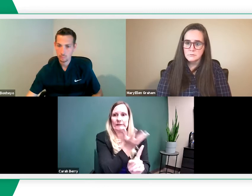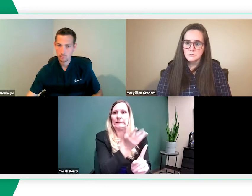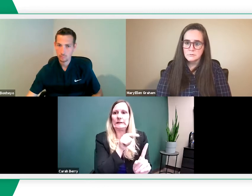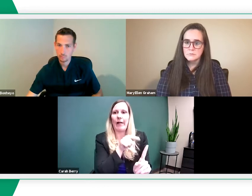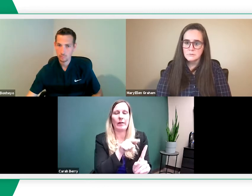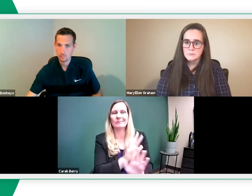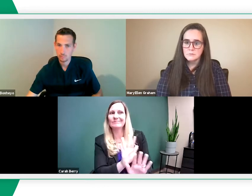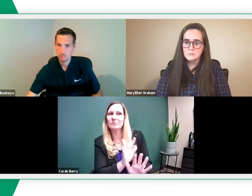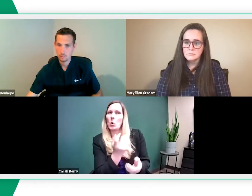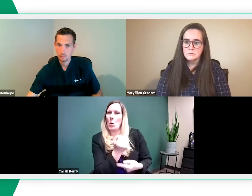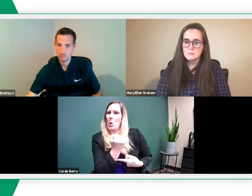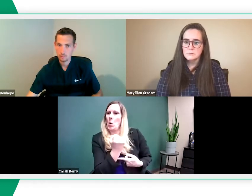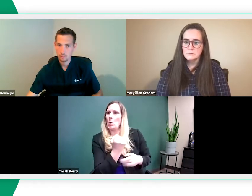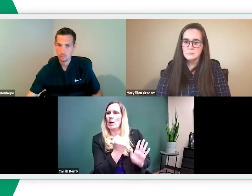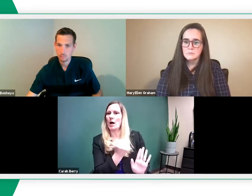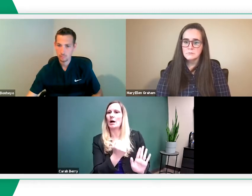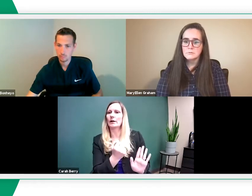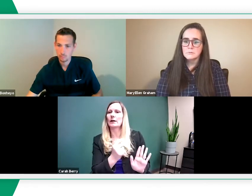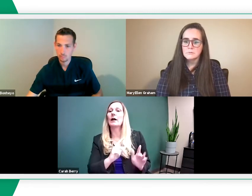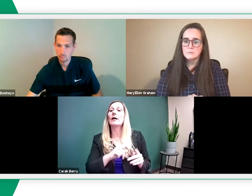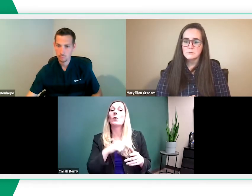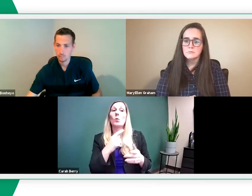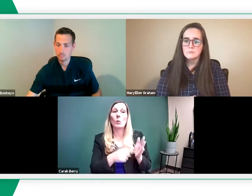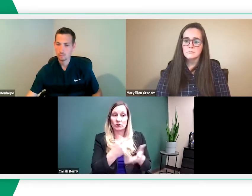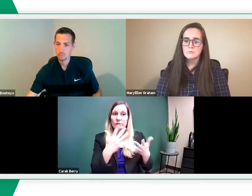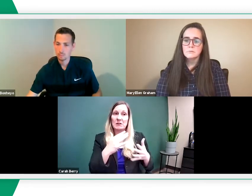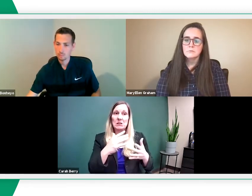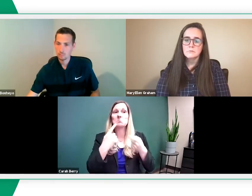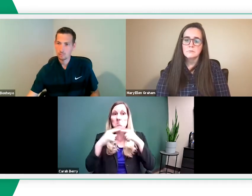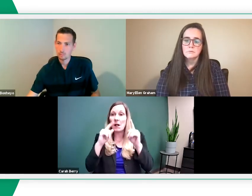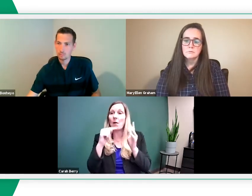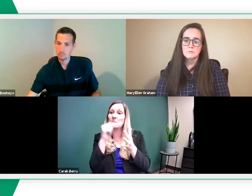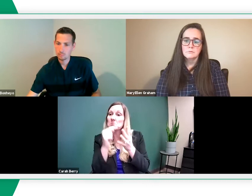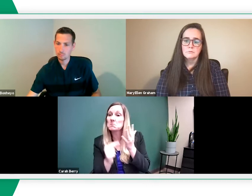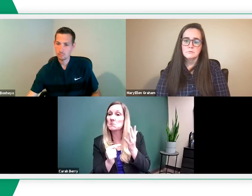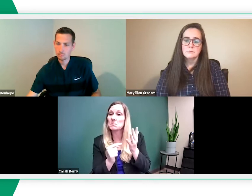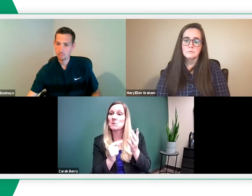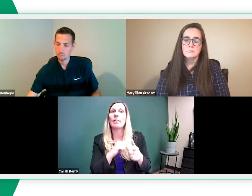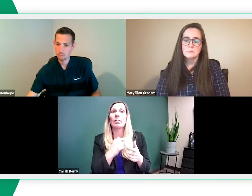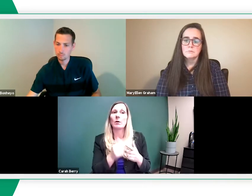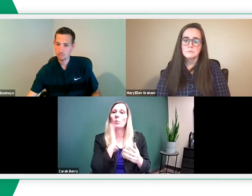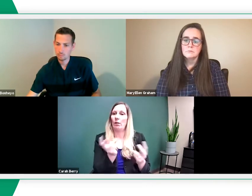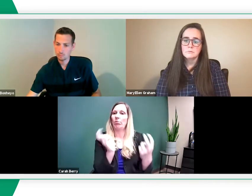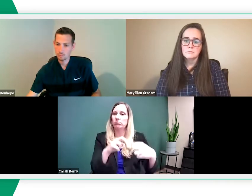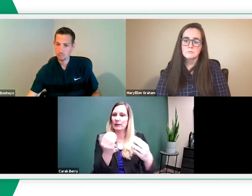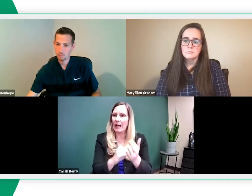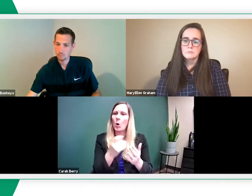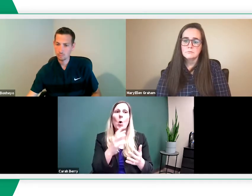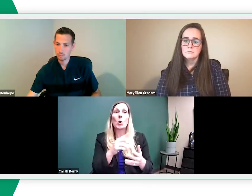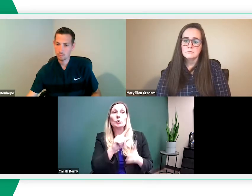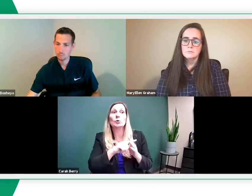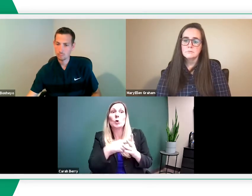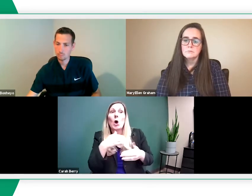ready. And I'll be honest with them and say, you know, you should hold off. And once you've met certain